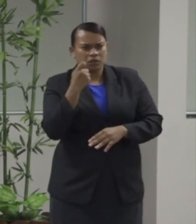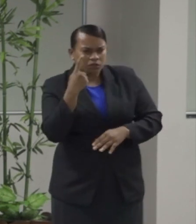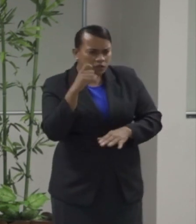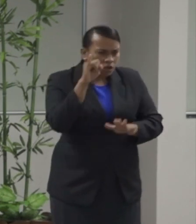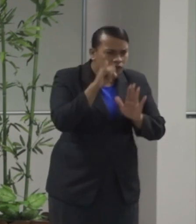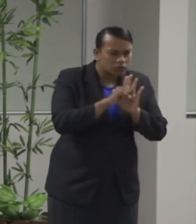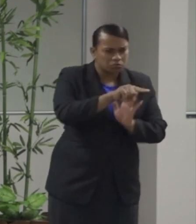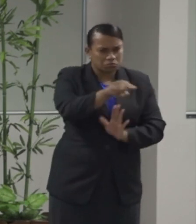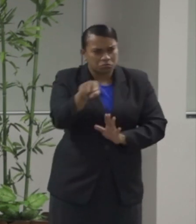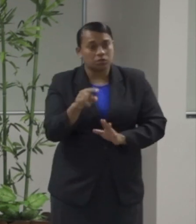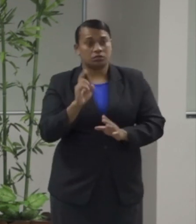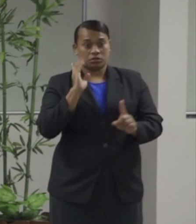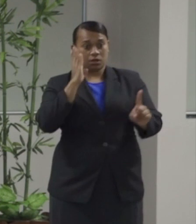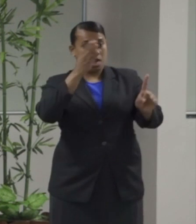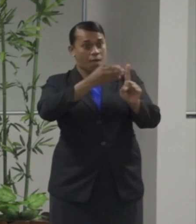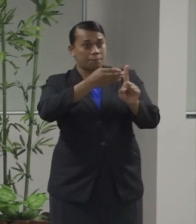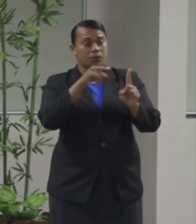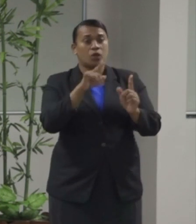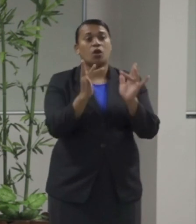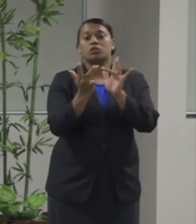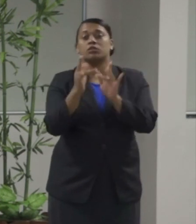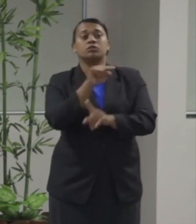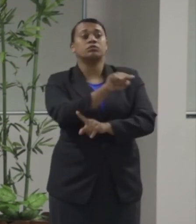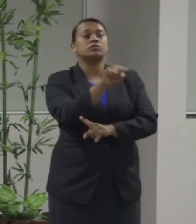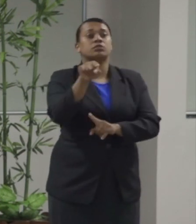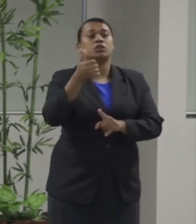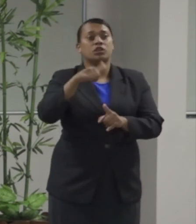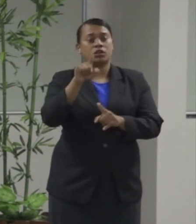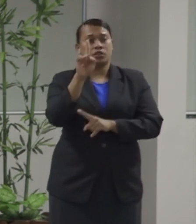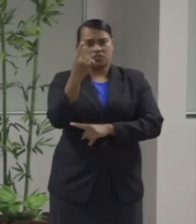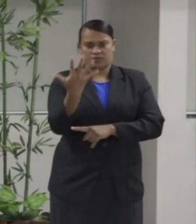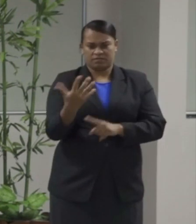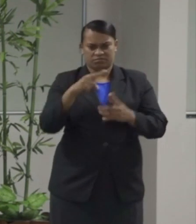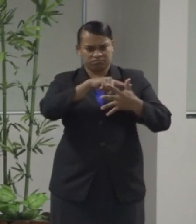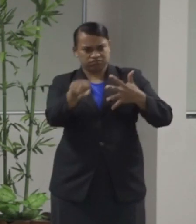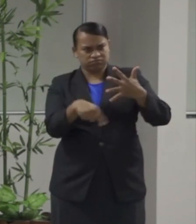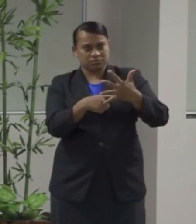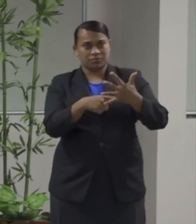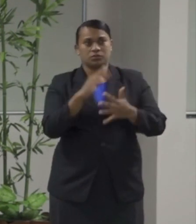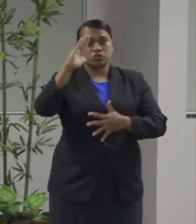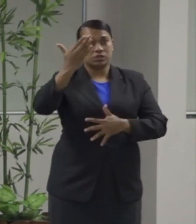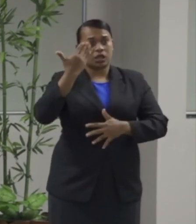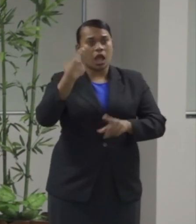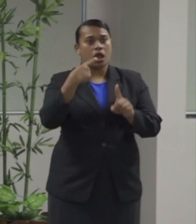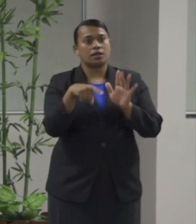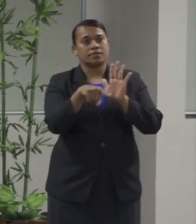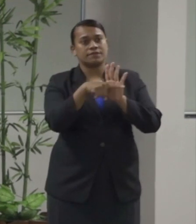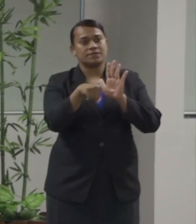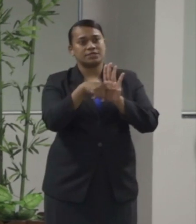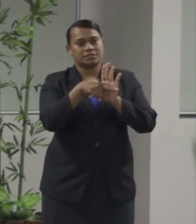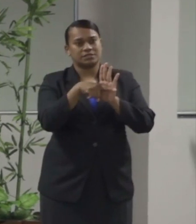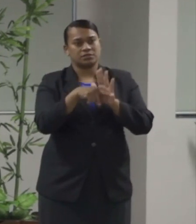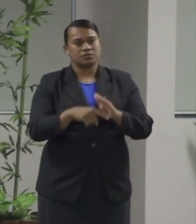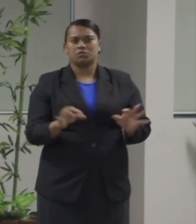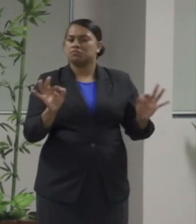contact with our first 5 patients, all other results have returned negative. Meanwhile, the